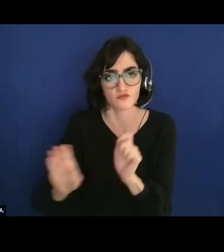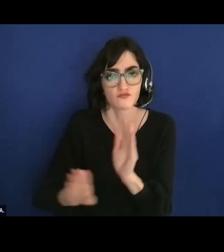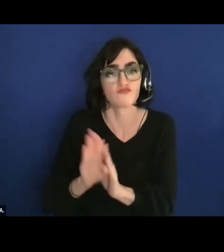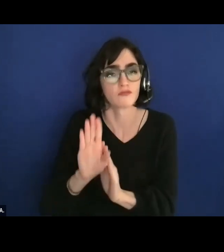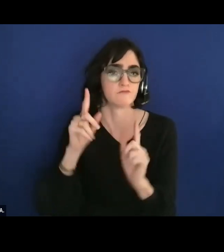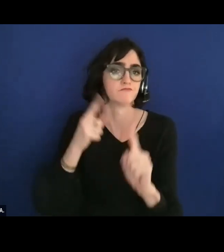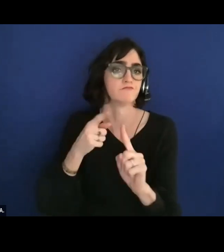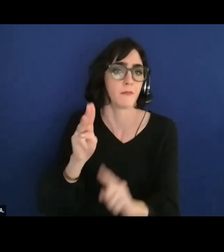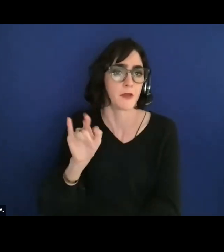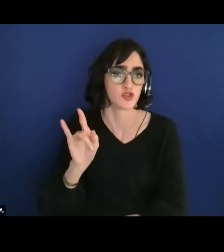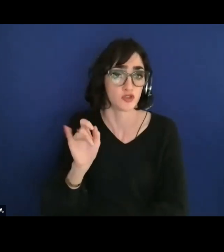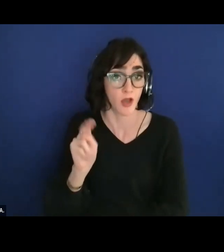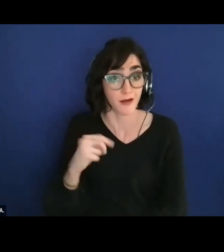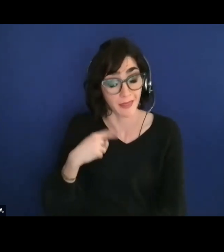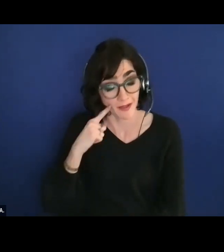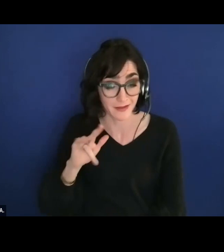wonderful, honestly.